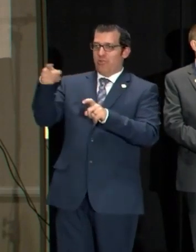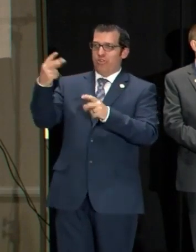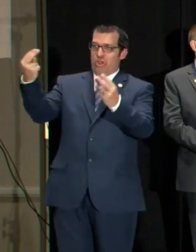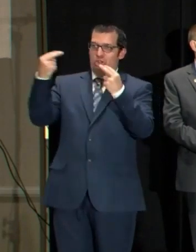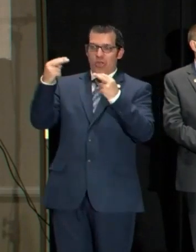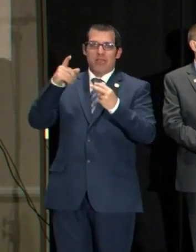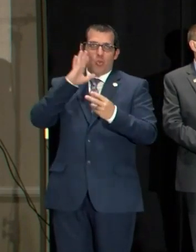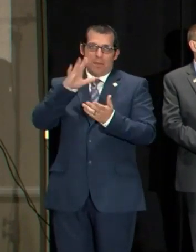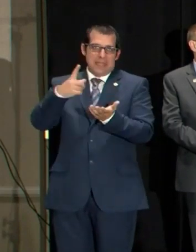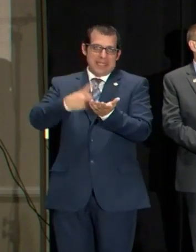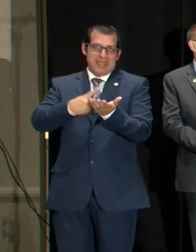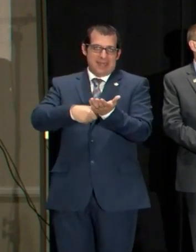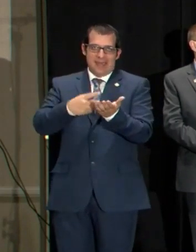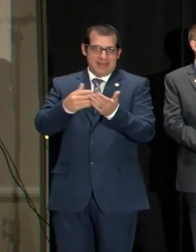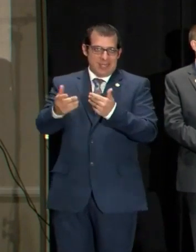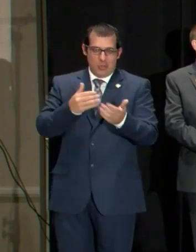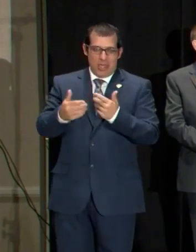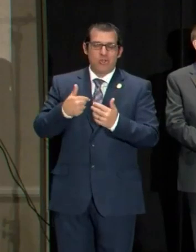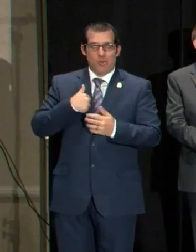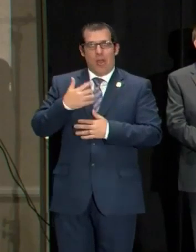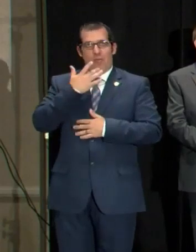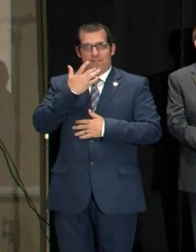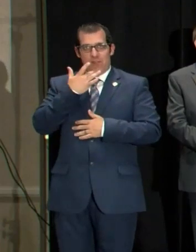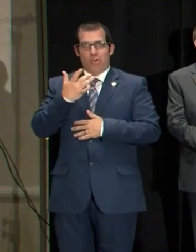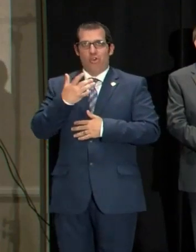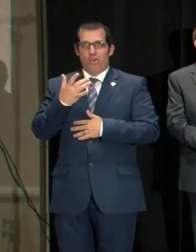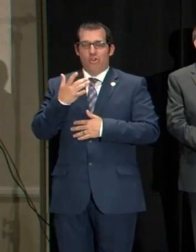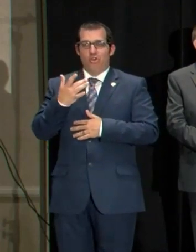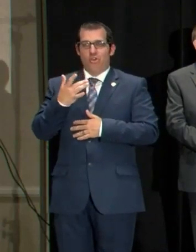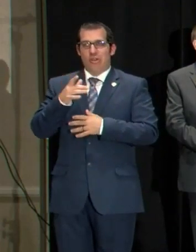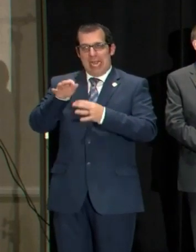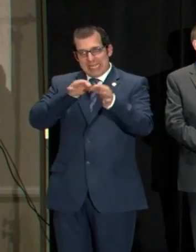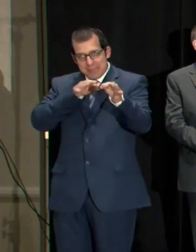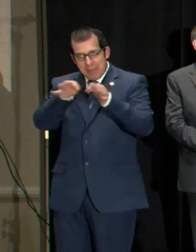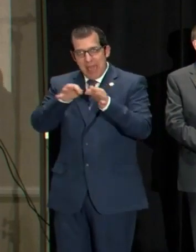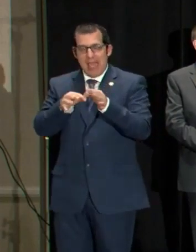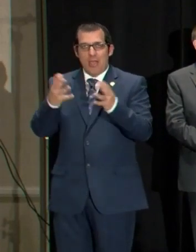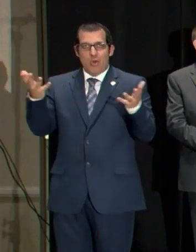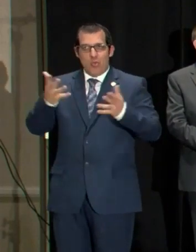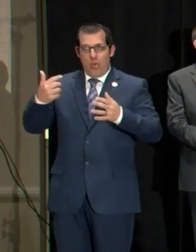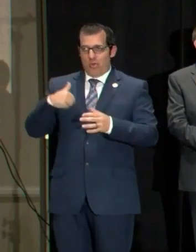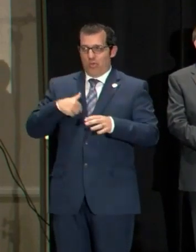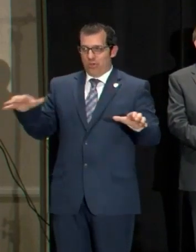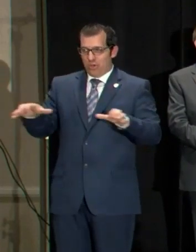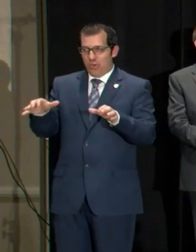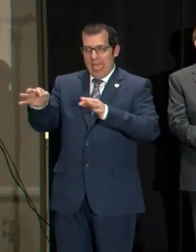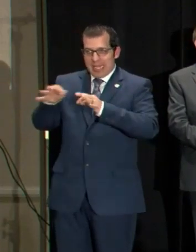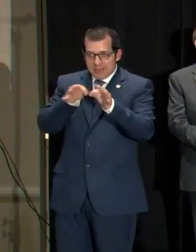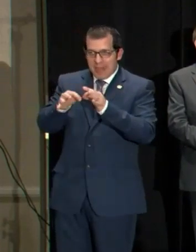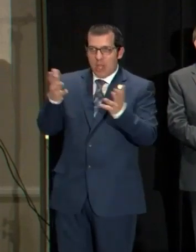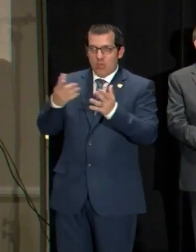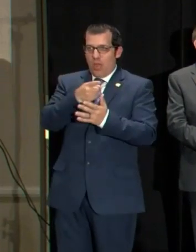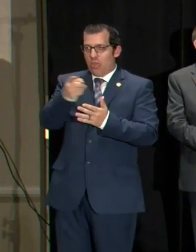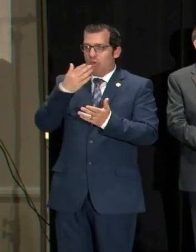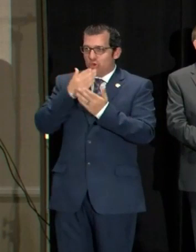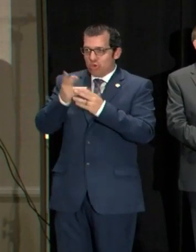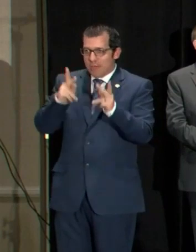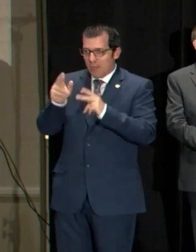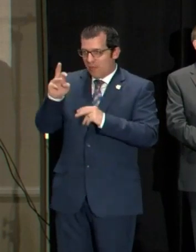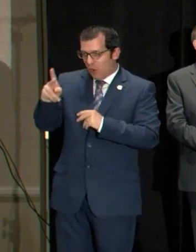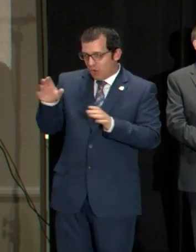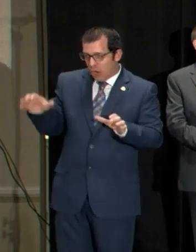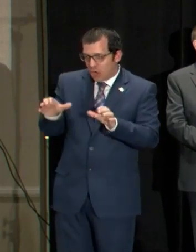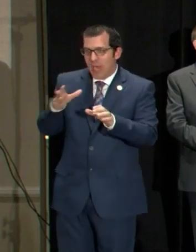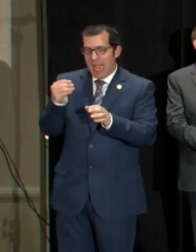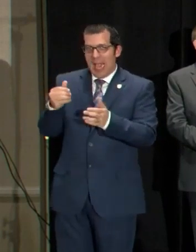be discussed. And so I would rather explain what we're doing, explain what the good people of Arkansas are doing, and